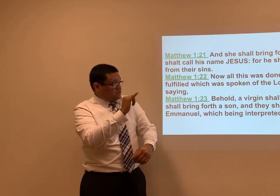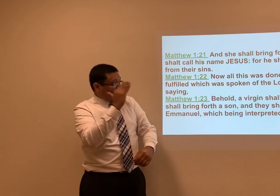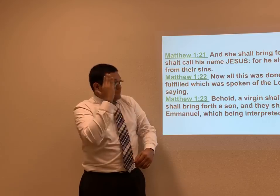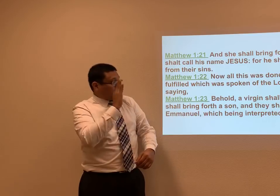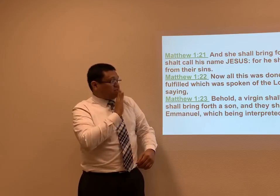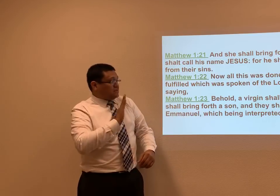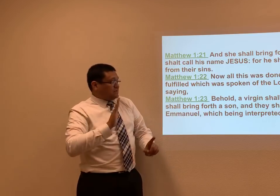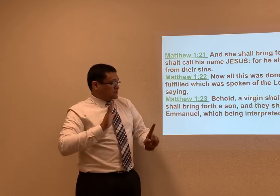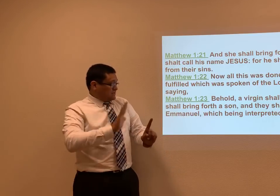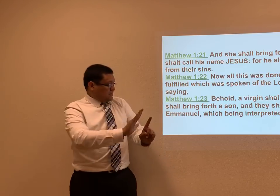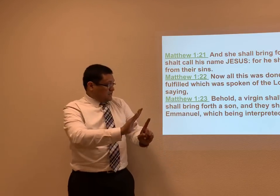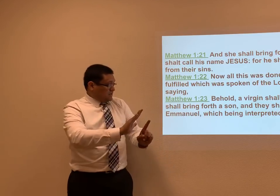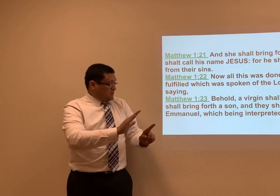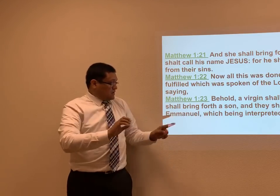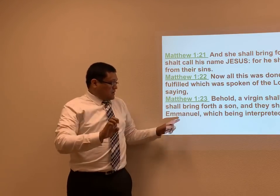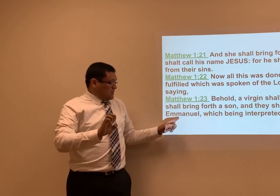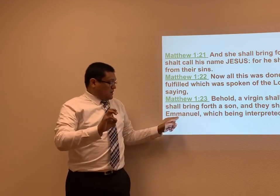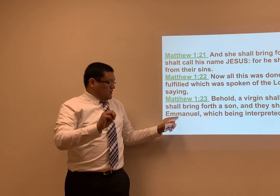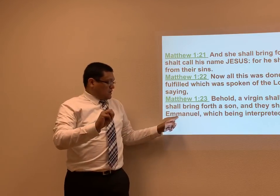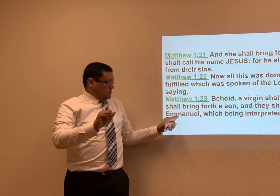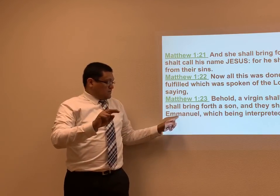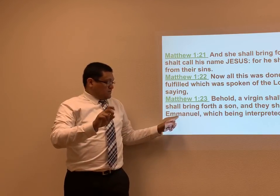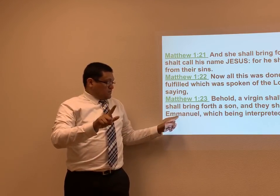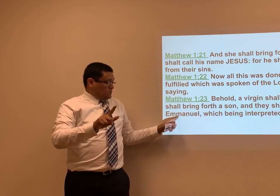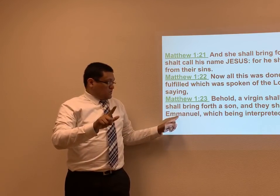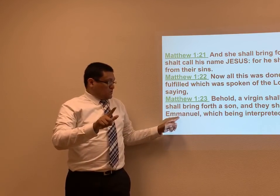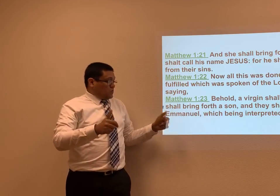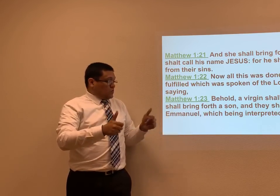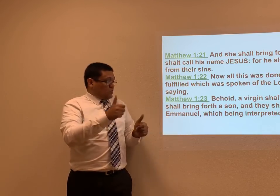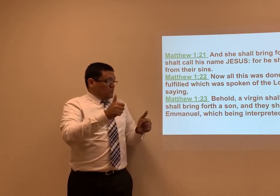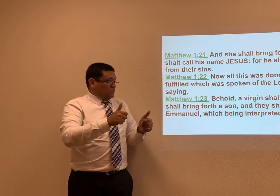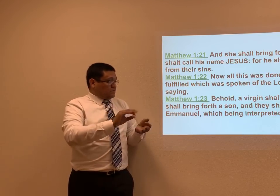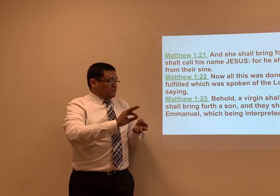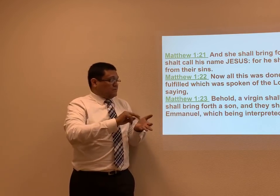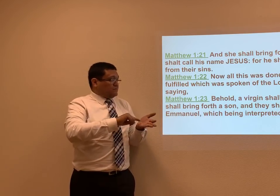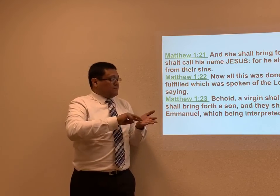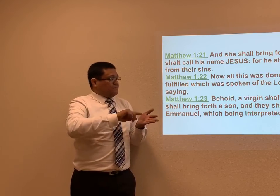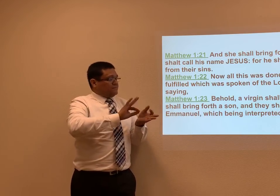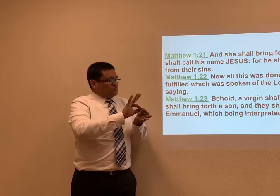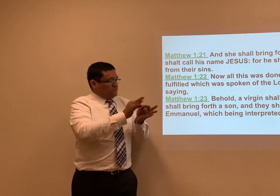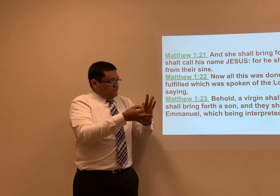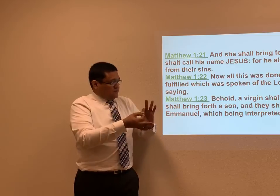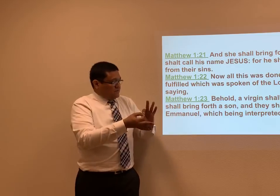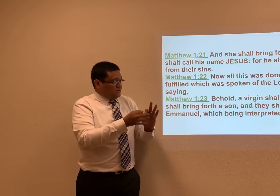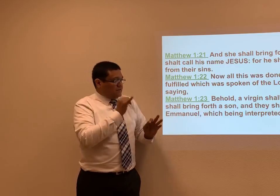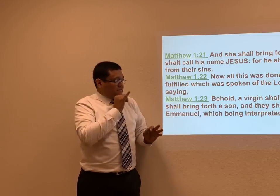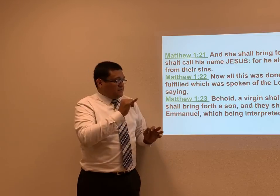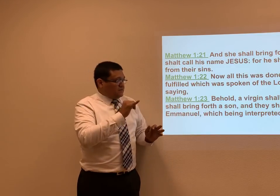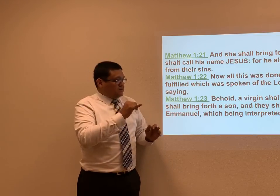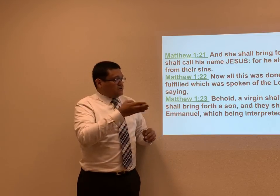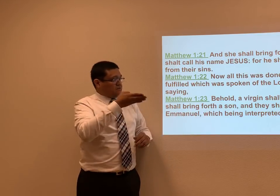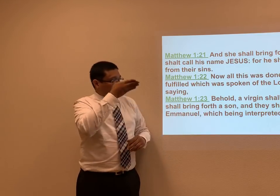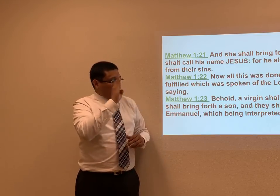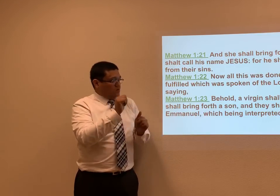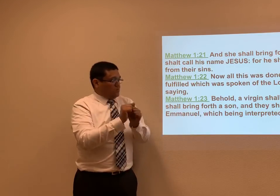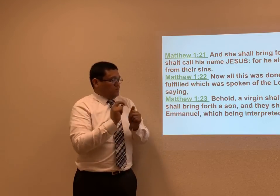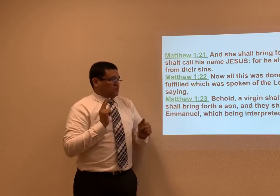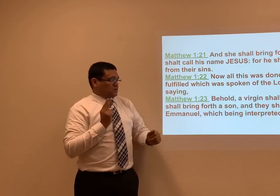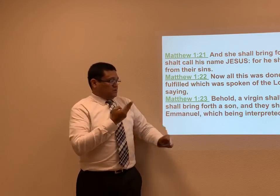and they shall call his name Emmanuel, which being interpreted is God with